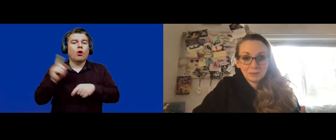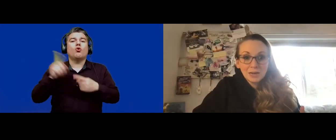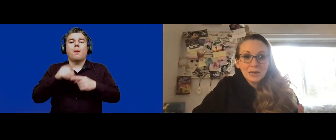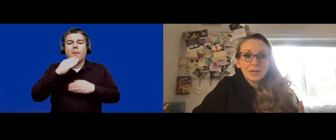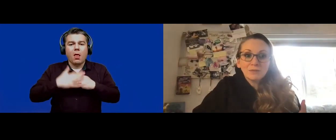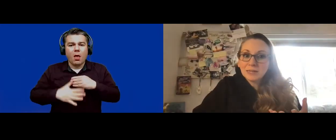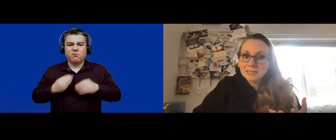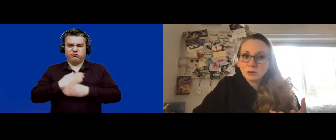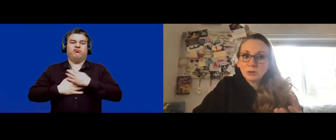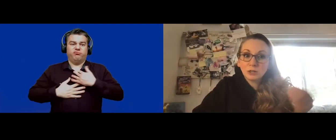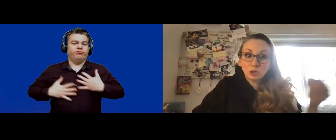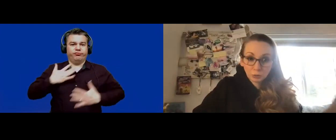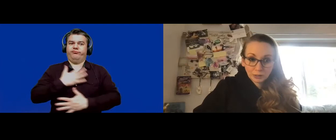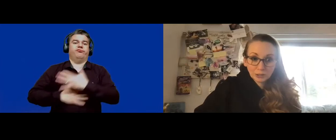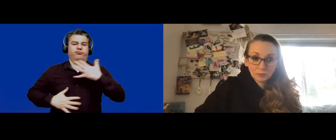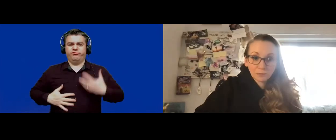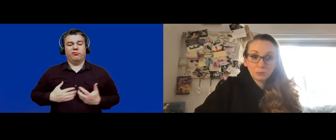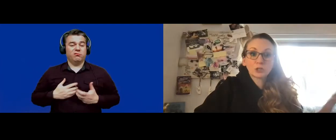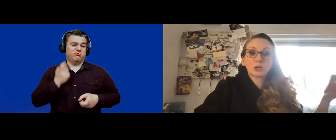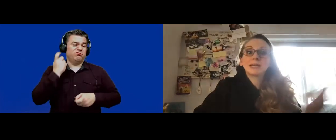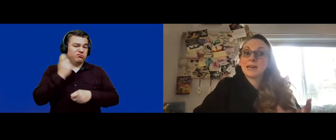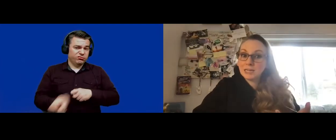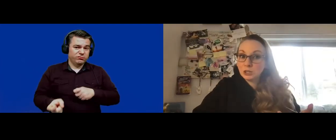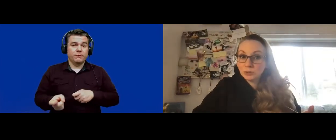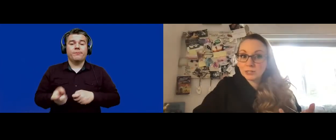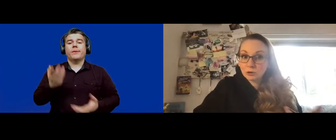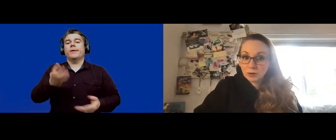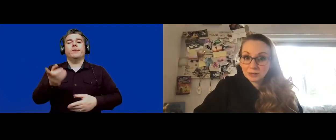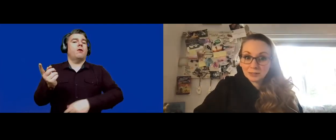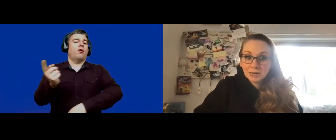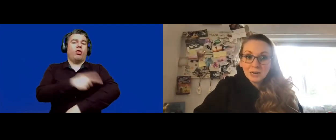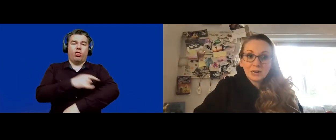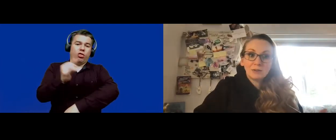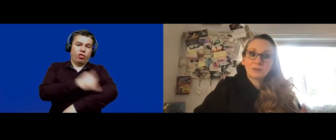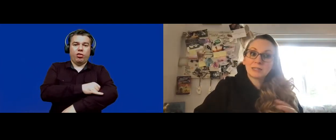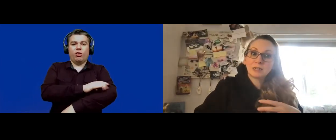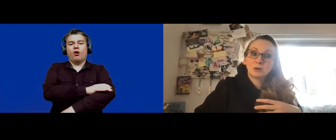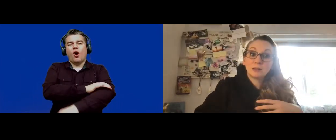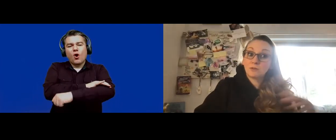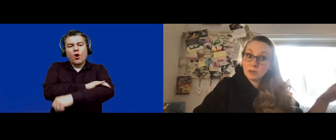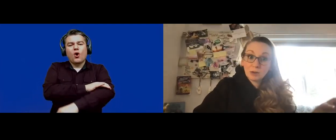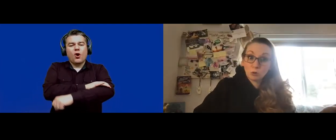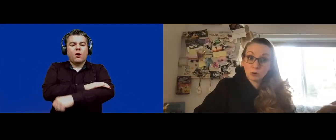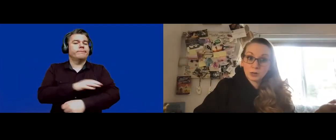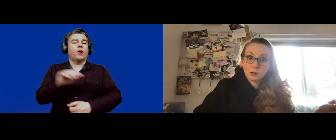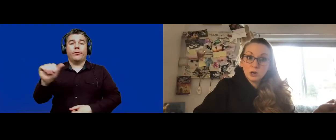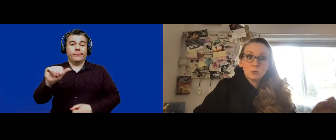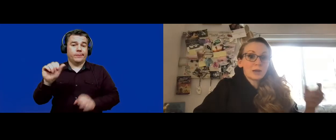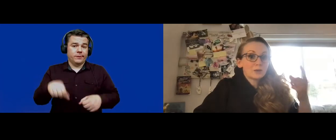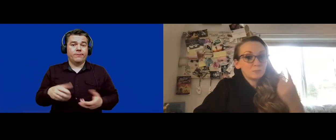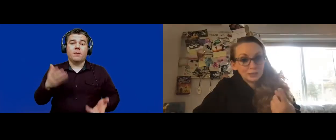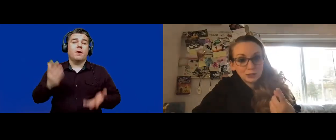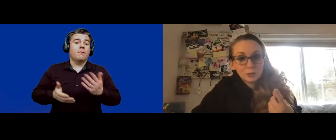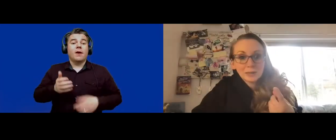havoc. If they settle in the joints, we start to get achy joints and arthritis. If they settle in the female organ,